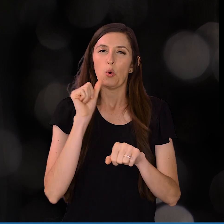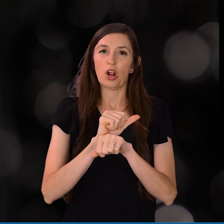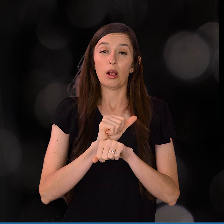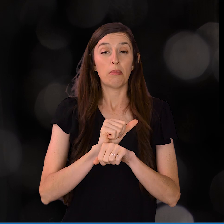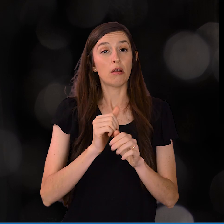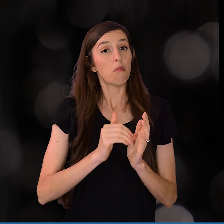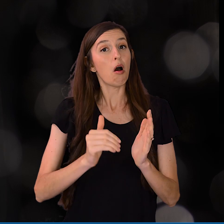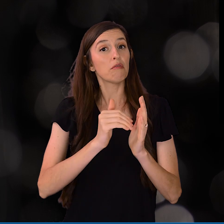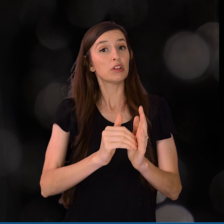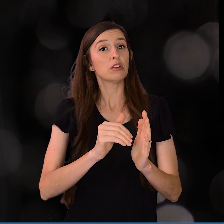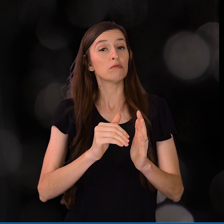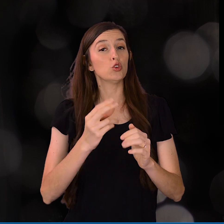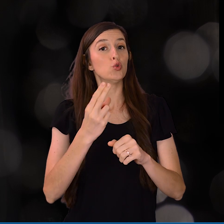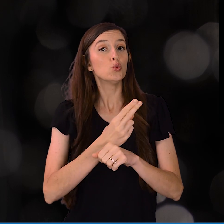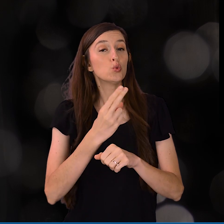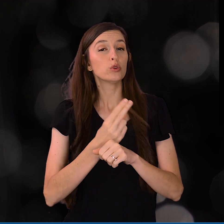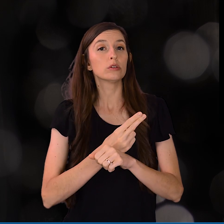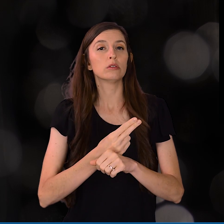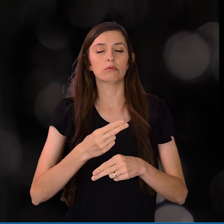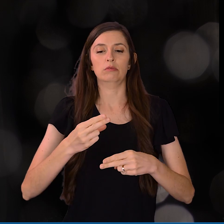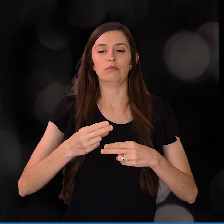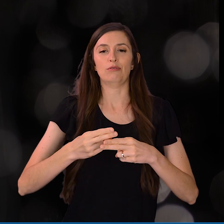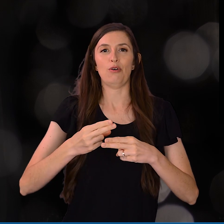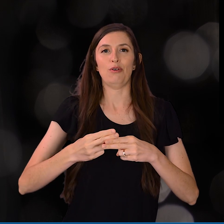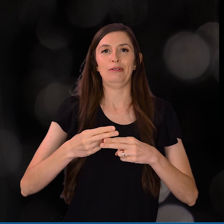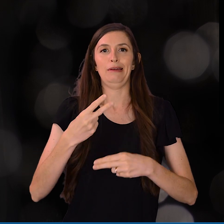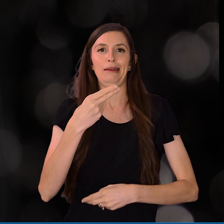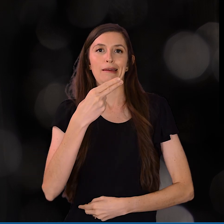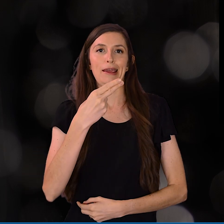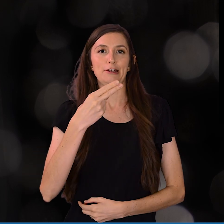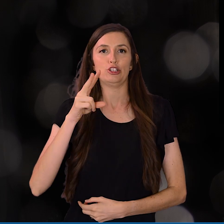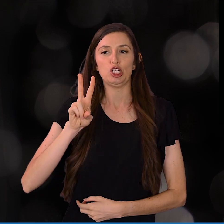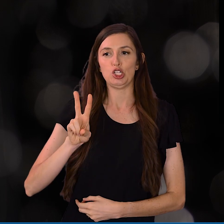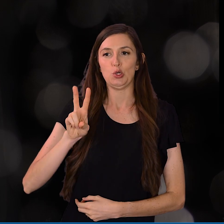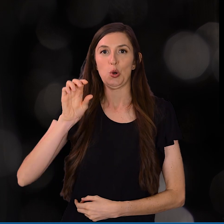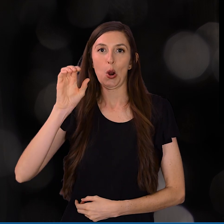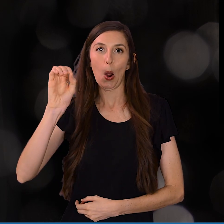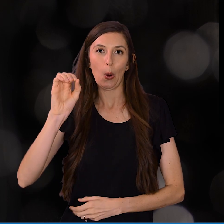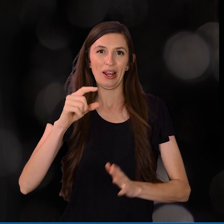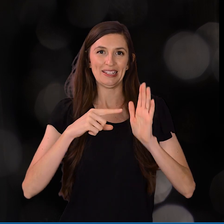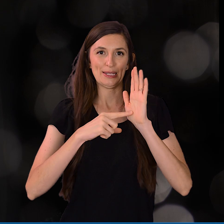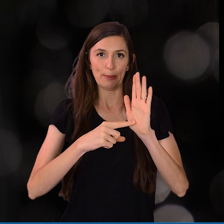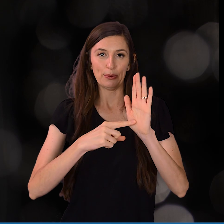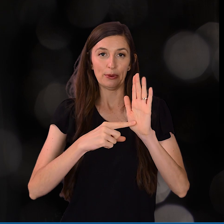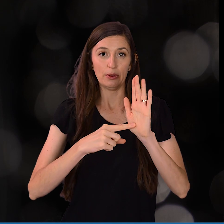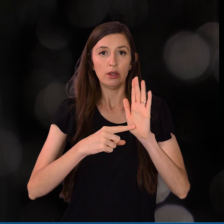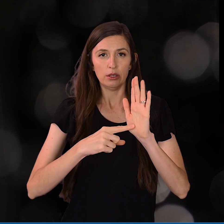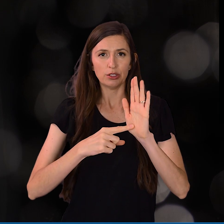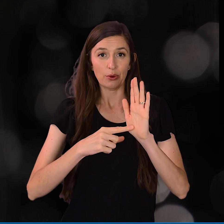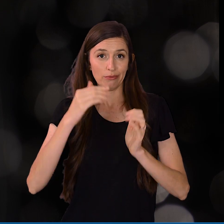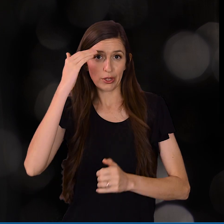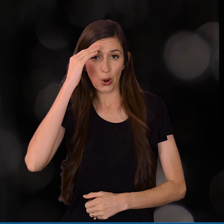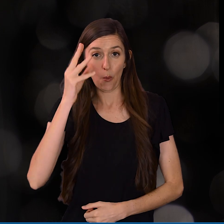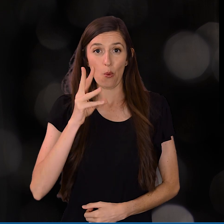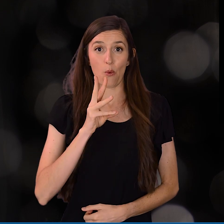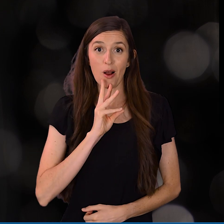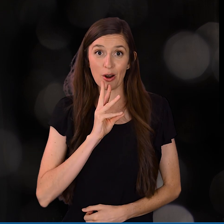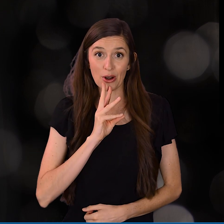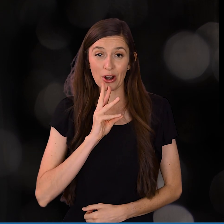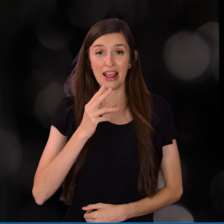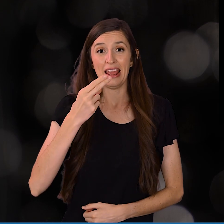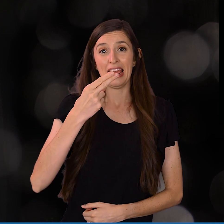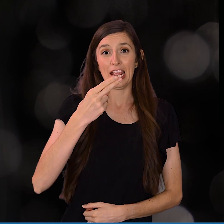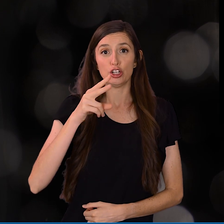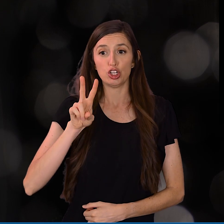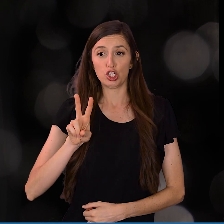third illustration that is oftentimes used is of H2O. what we think of as water that can be in the